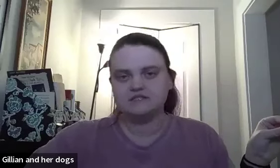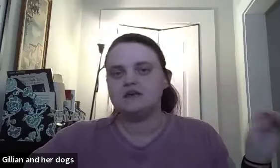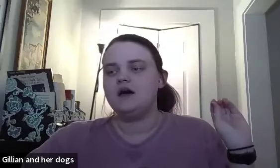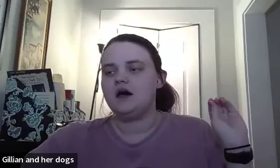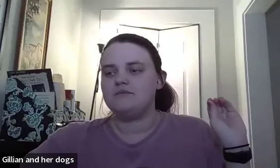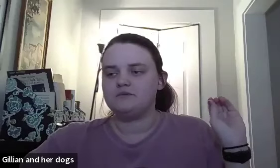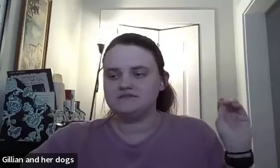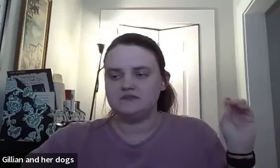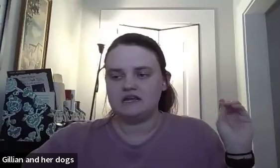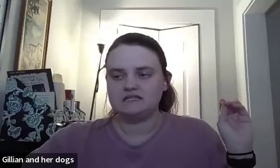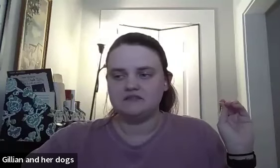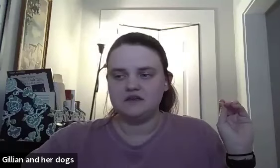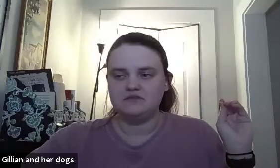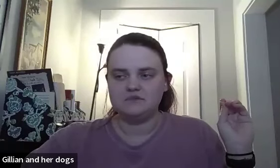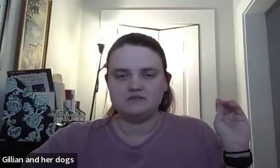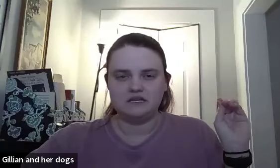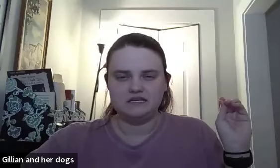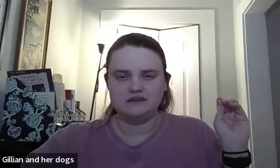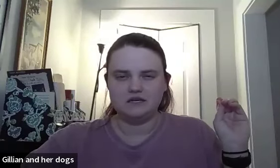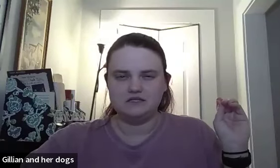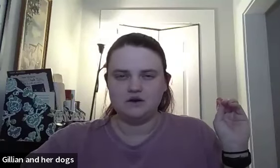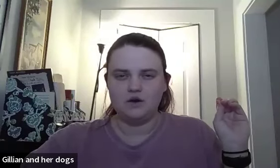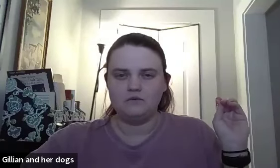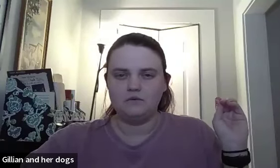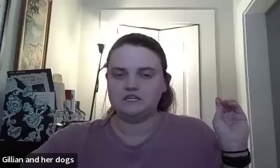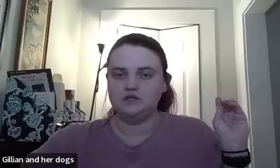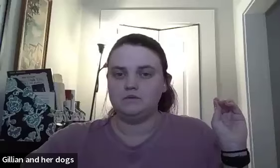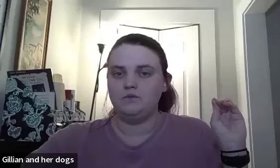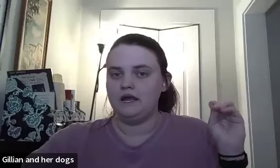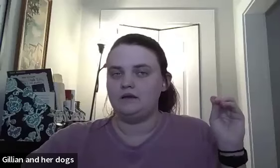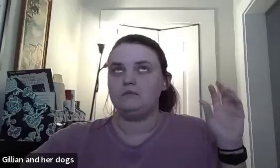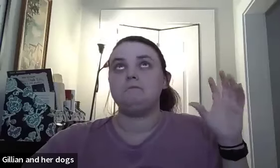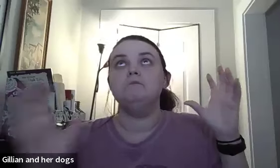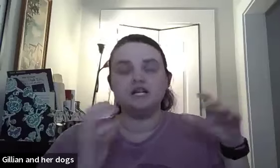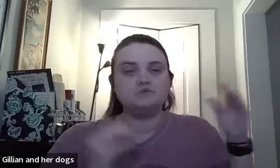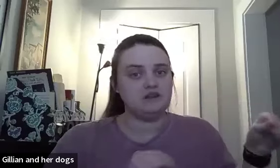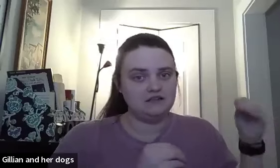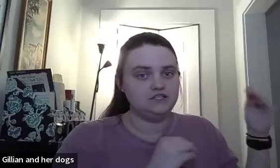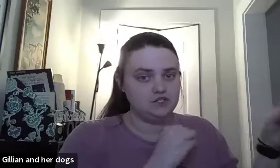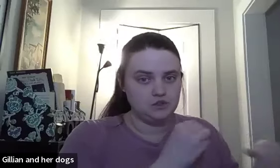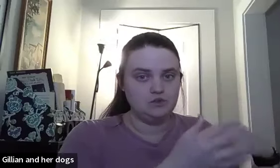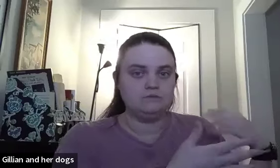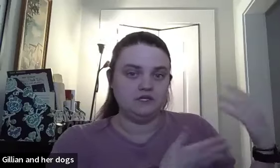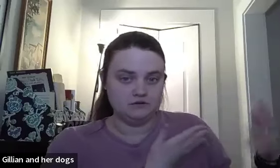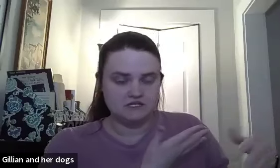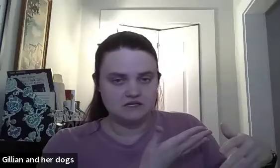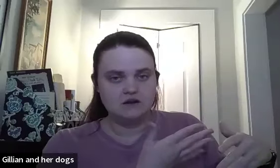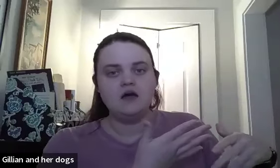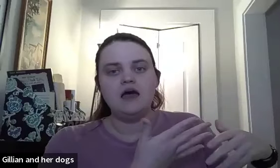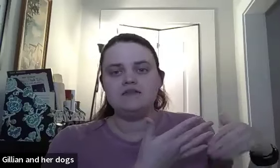ones. The reason for that is I think the miscellaneous signs are ones that you are way like much more likely to be using, and